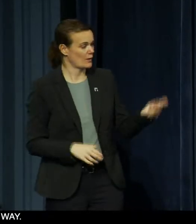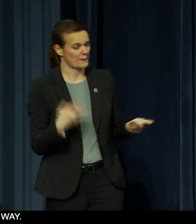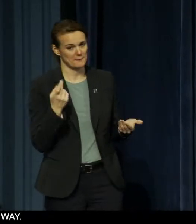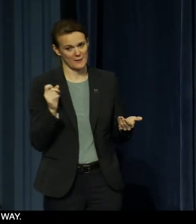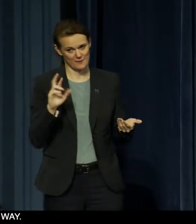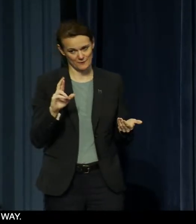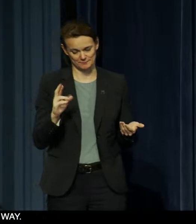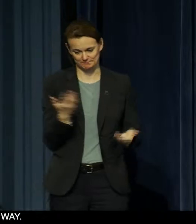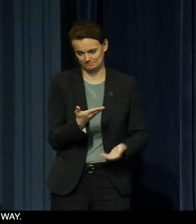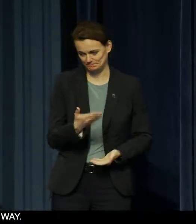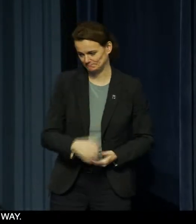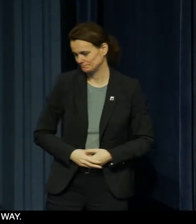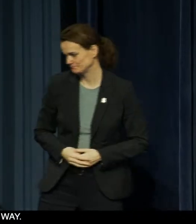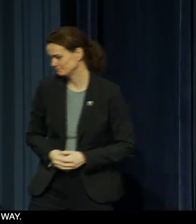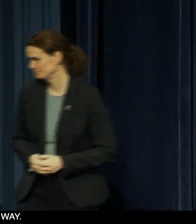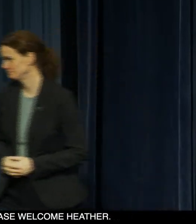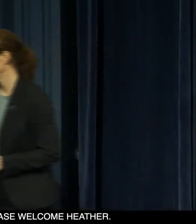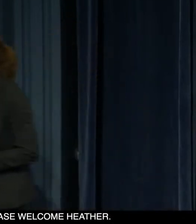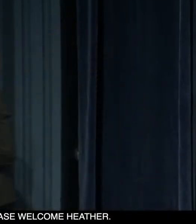Heather.